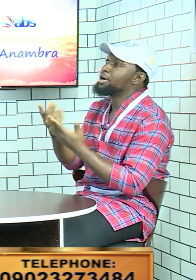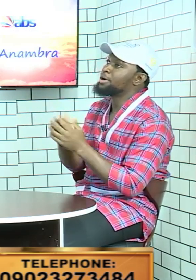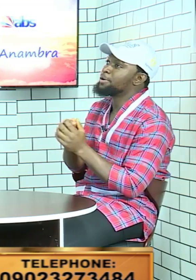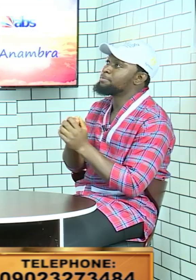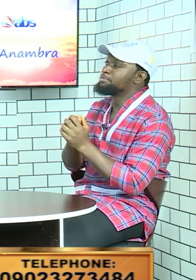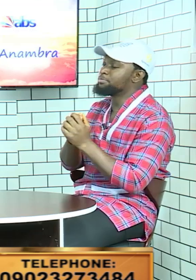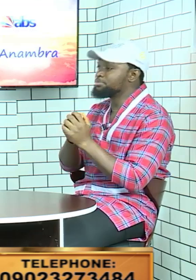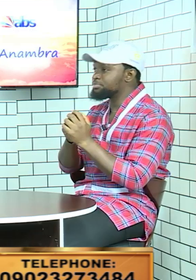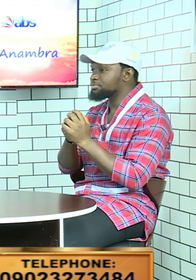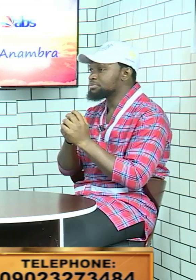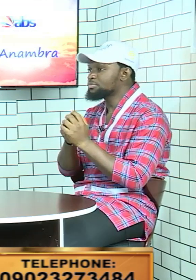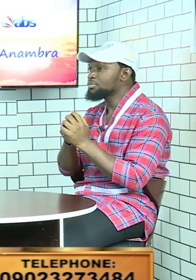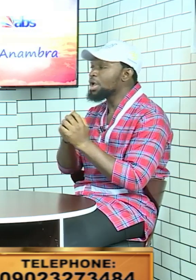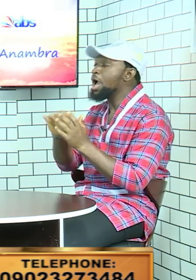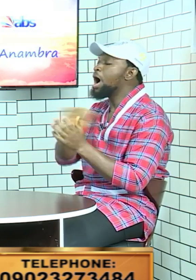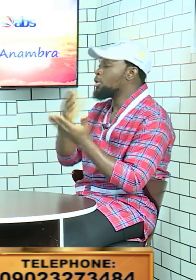Okay,